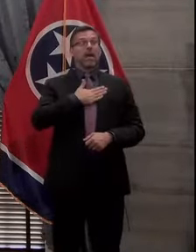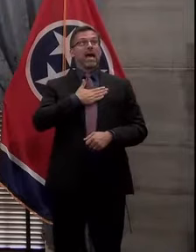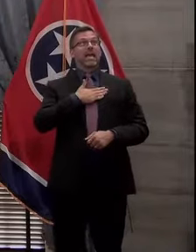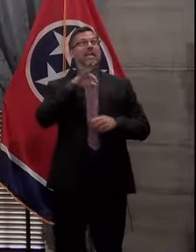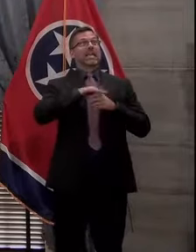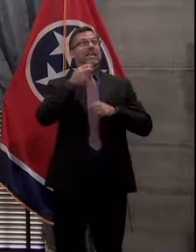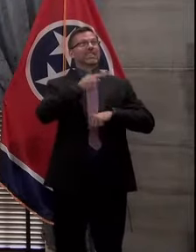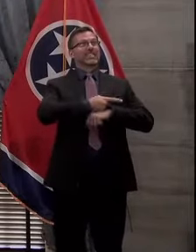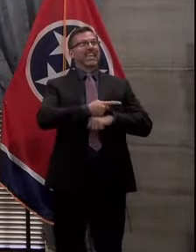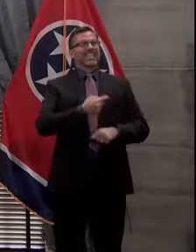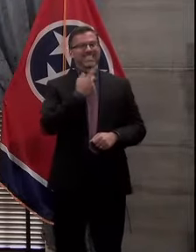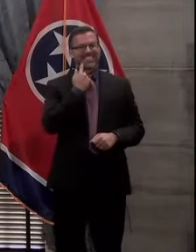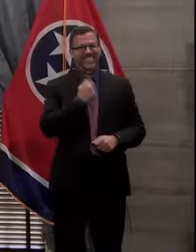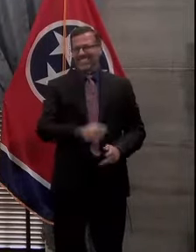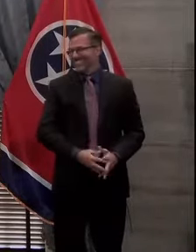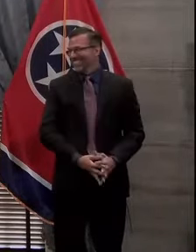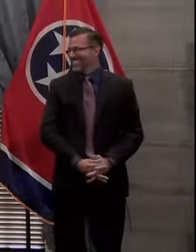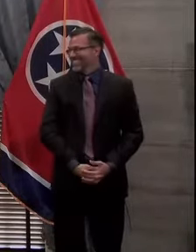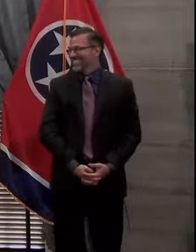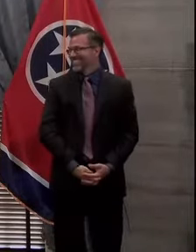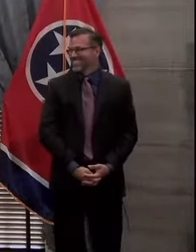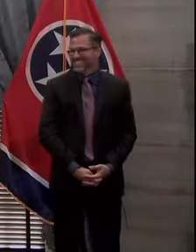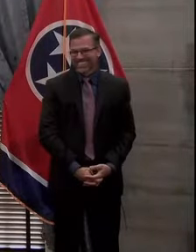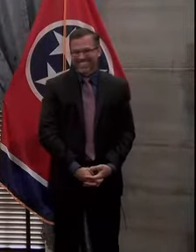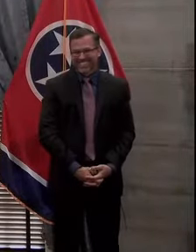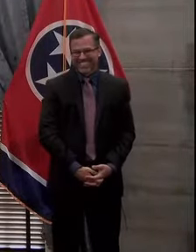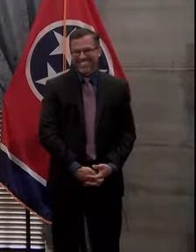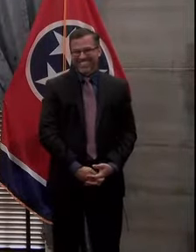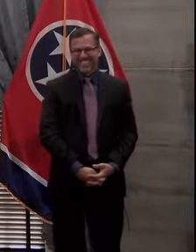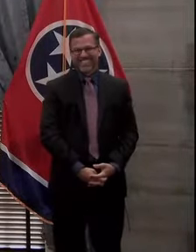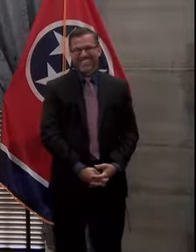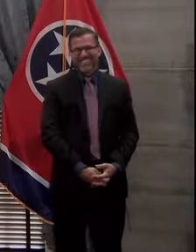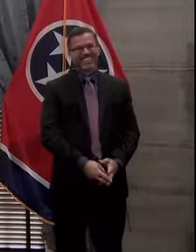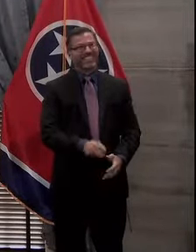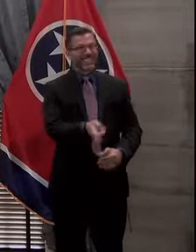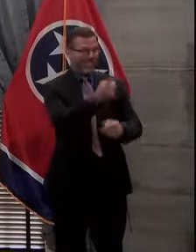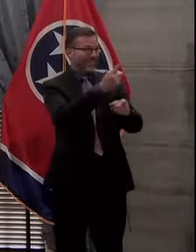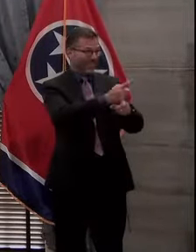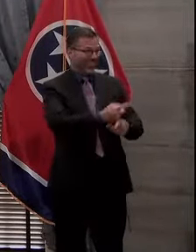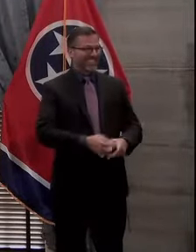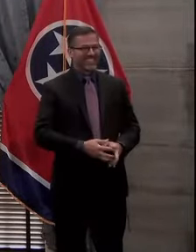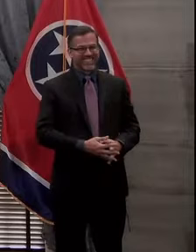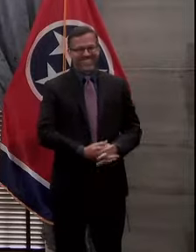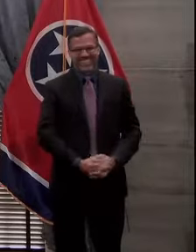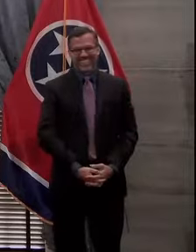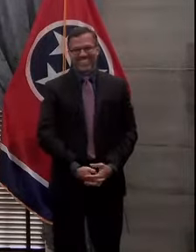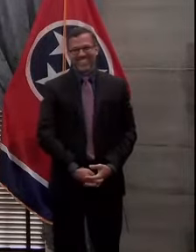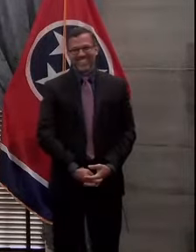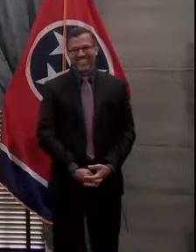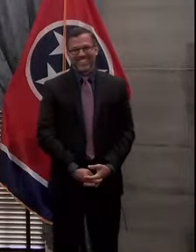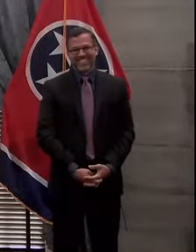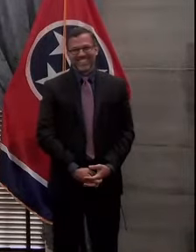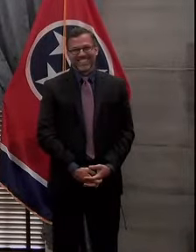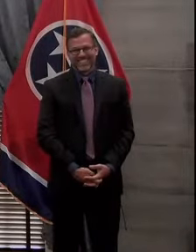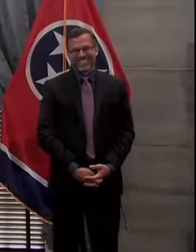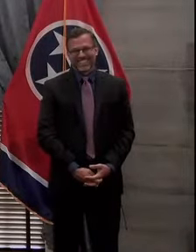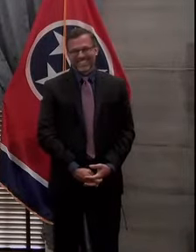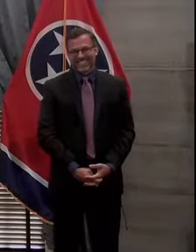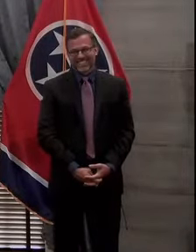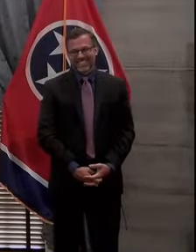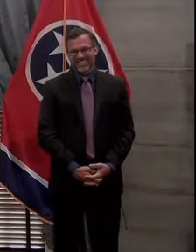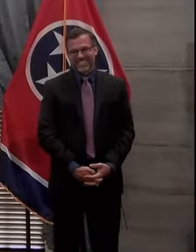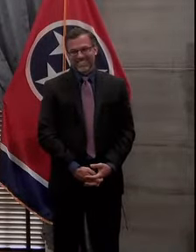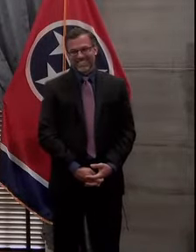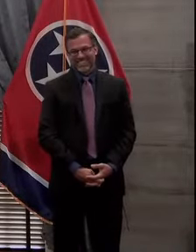sorry? I'm glad it's not my election day. You're right there. you told my colleague from the